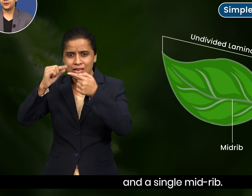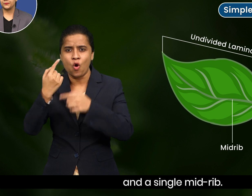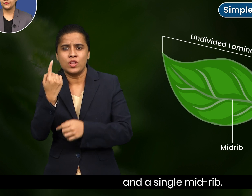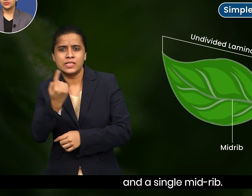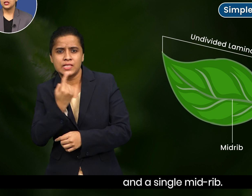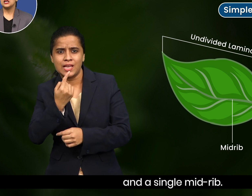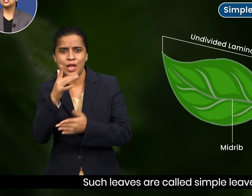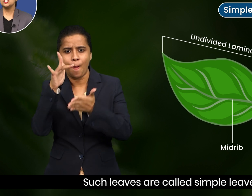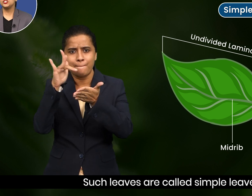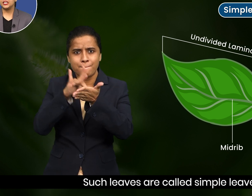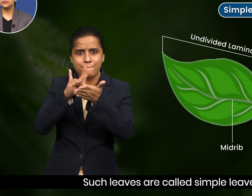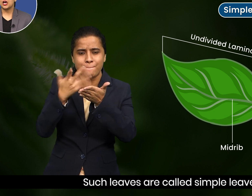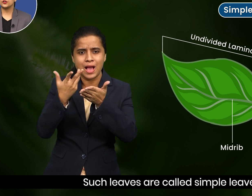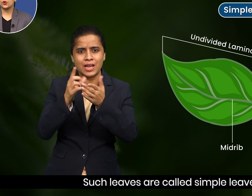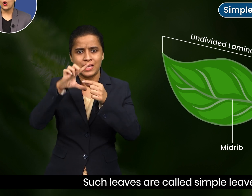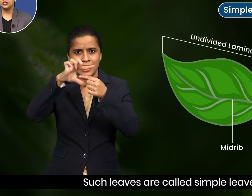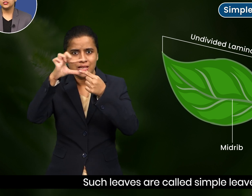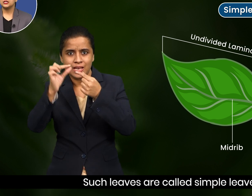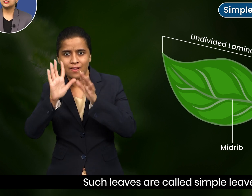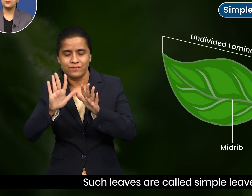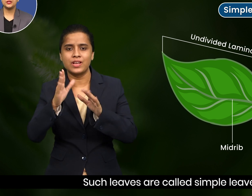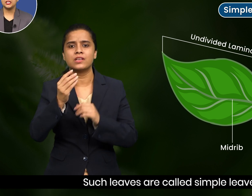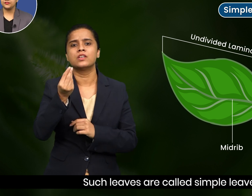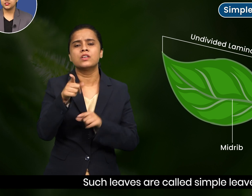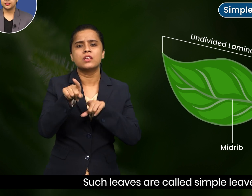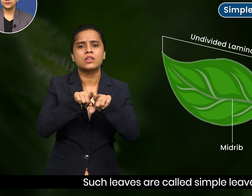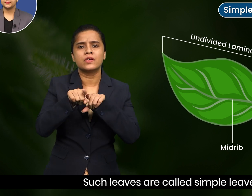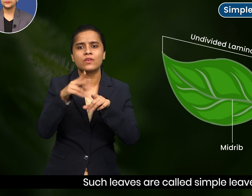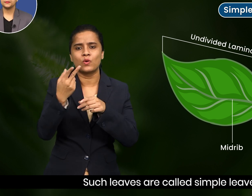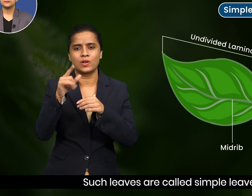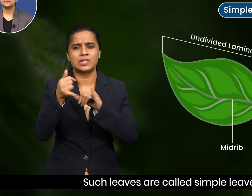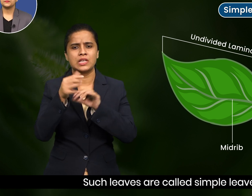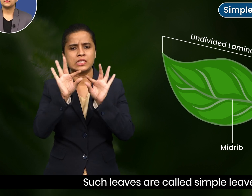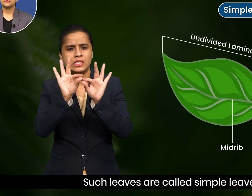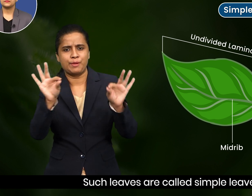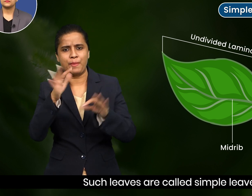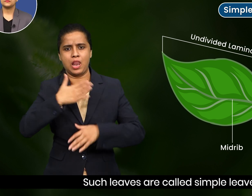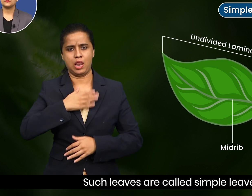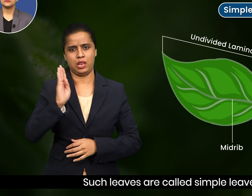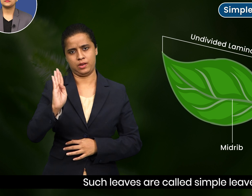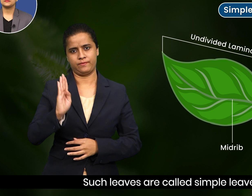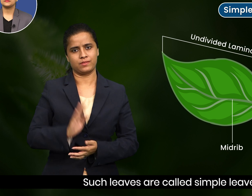mid-rib. Such leaves are called simple leaves.